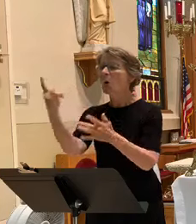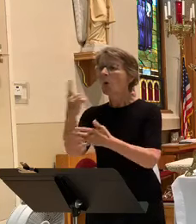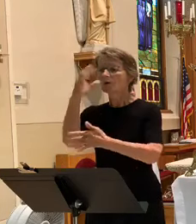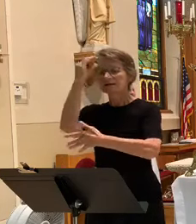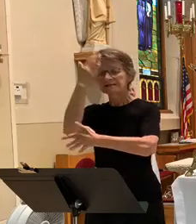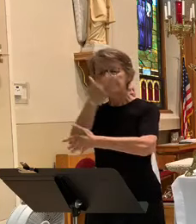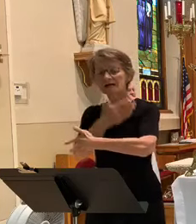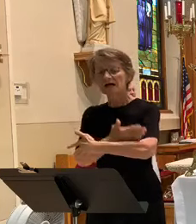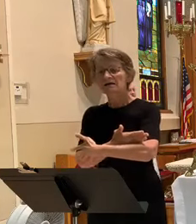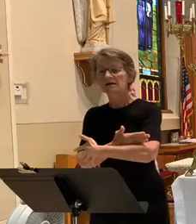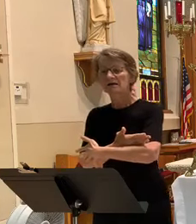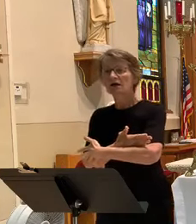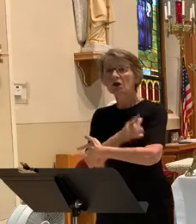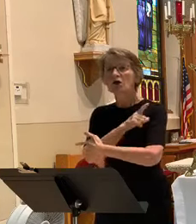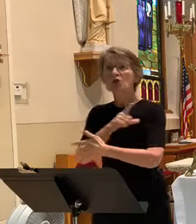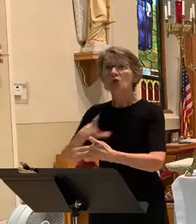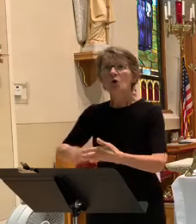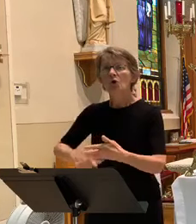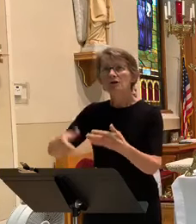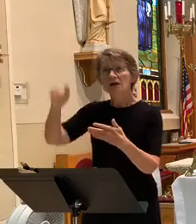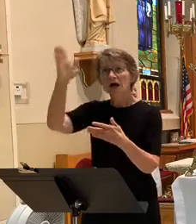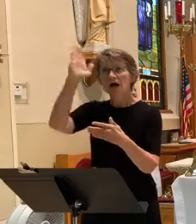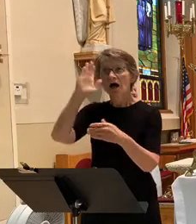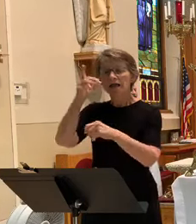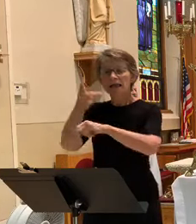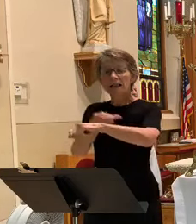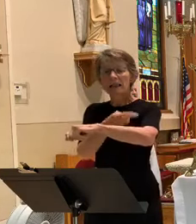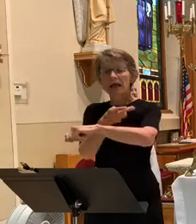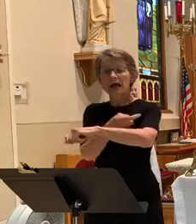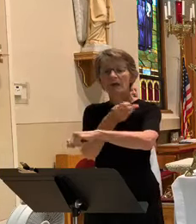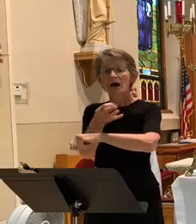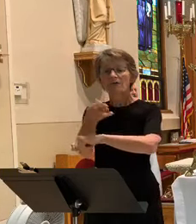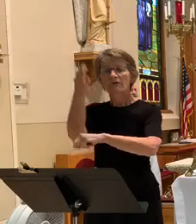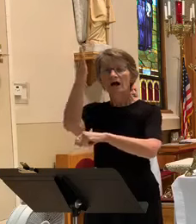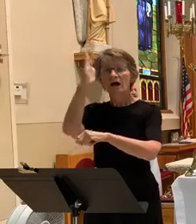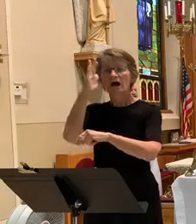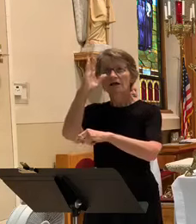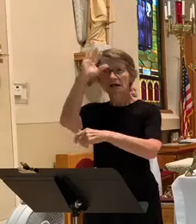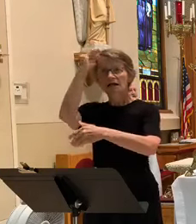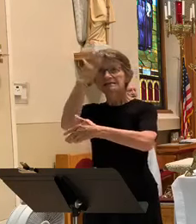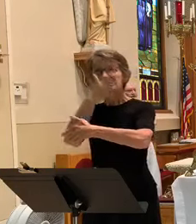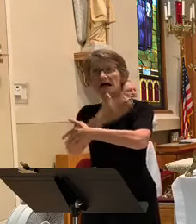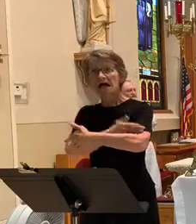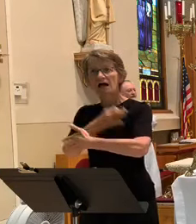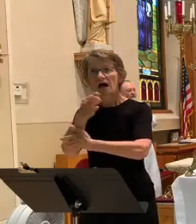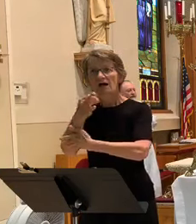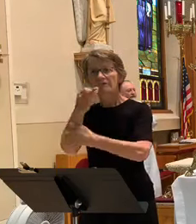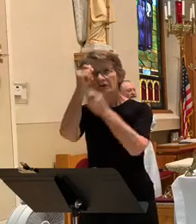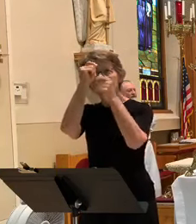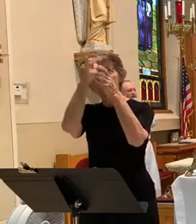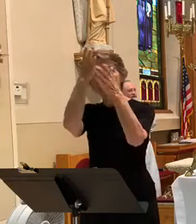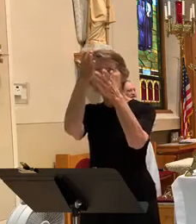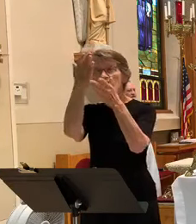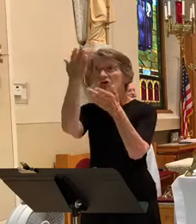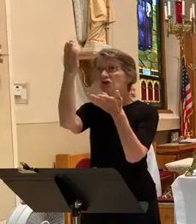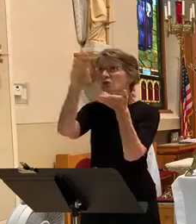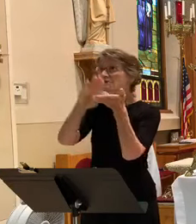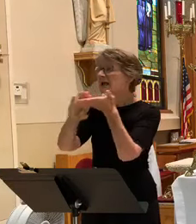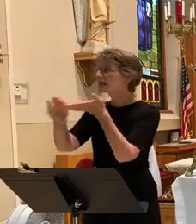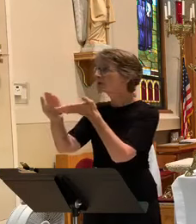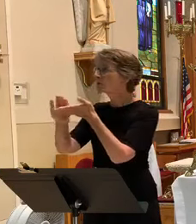begotten Son, Lord God, Lamb of God, Son of the Father, you take away the sins of